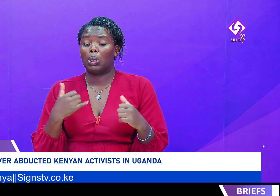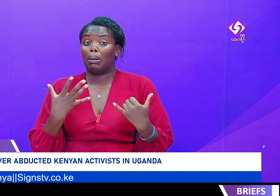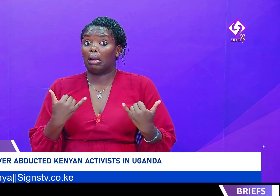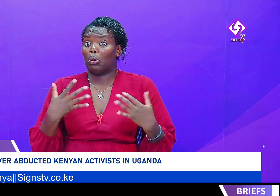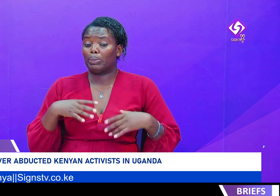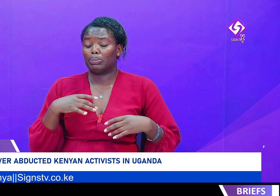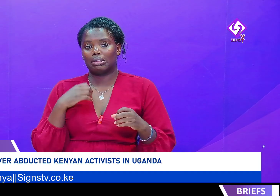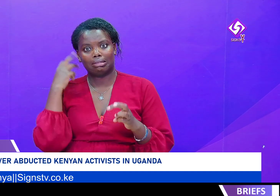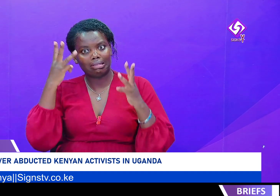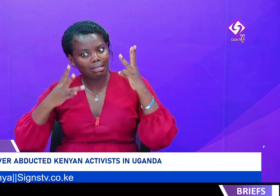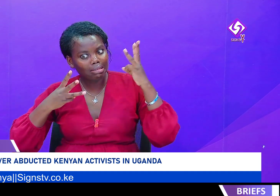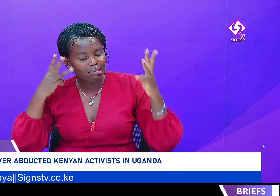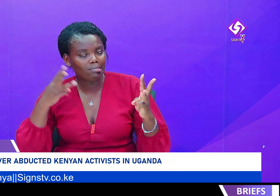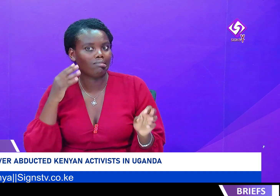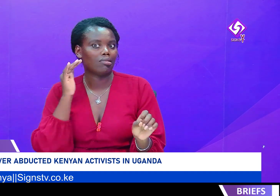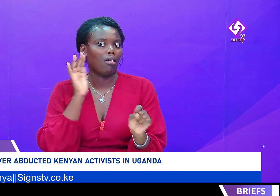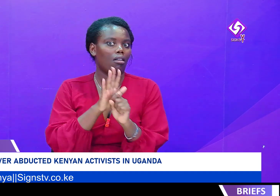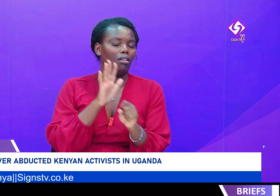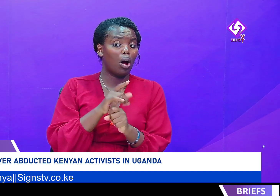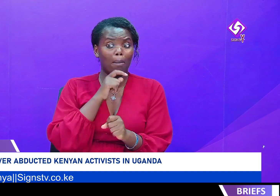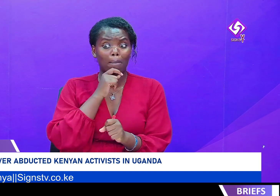activists' whereabouts, fueling fears